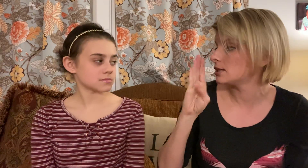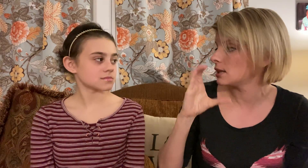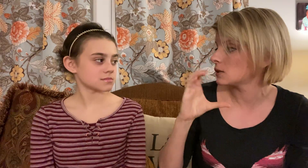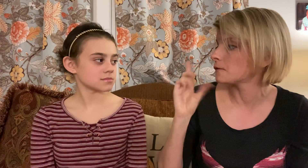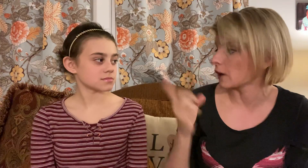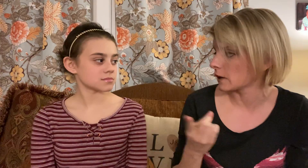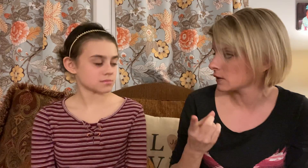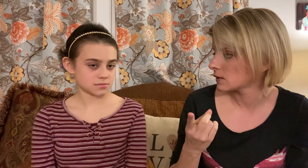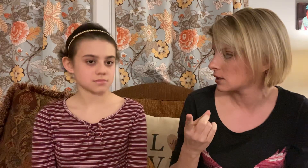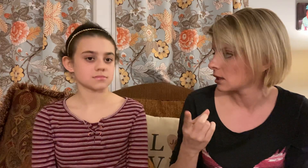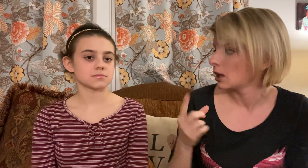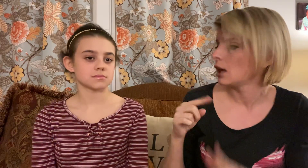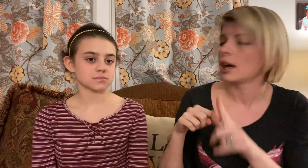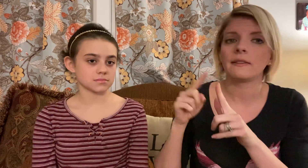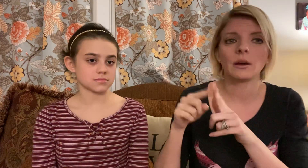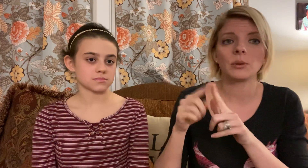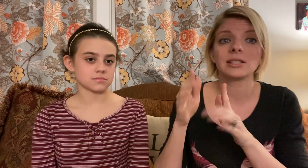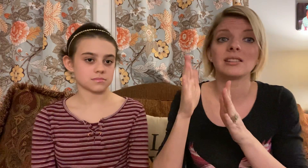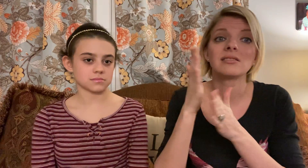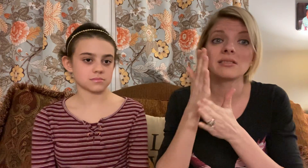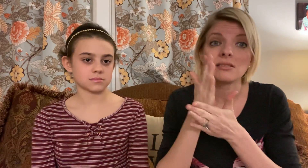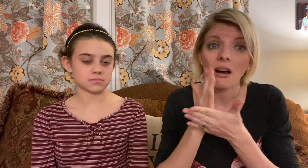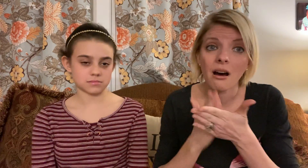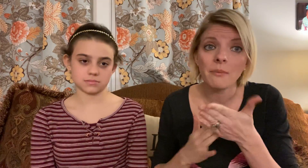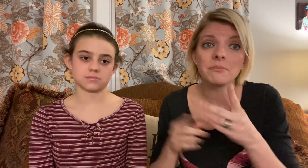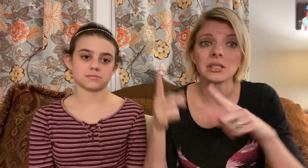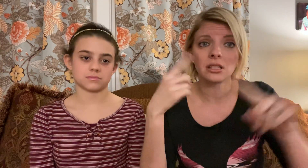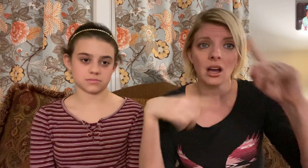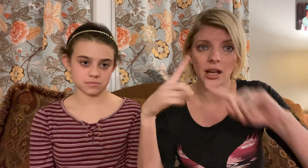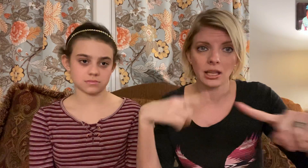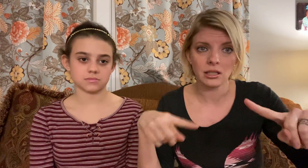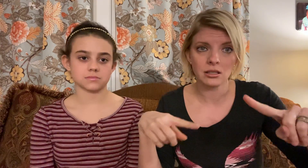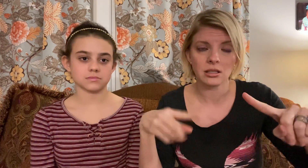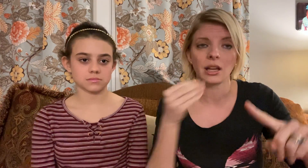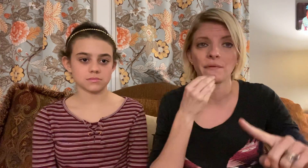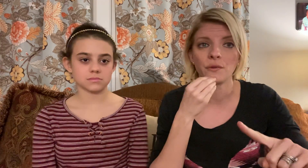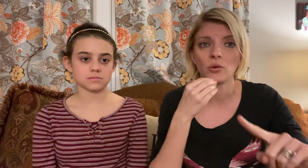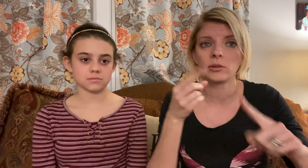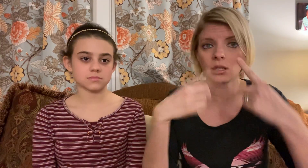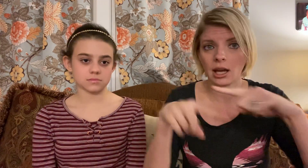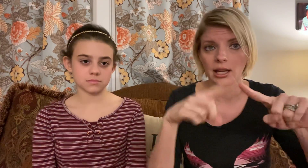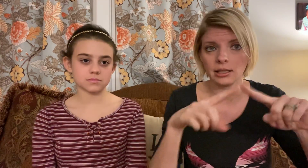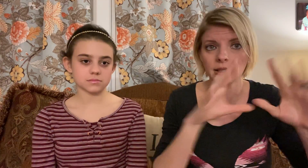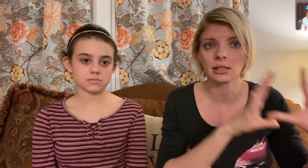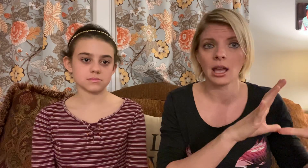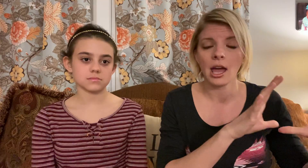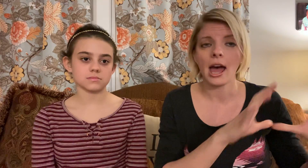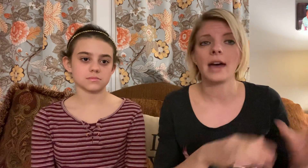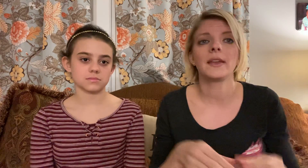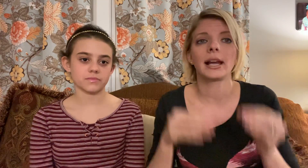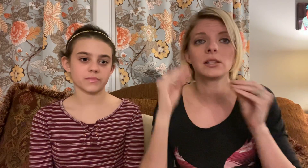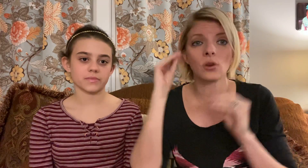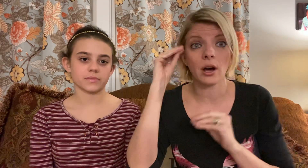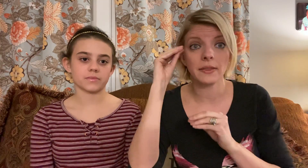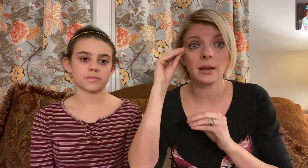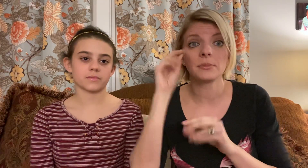ABCs first, and then we did some signs, like food signs, and then I taught them